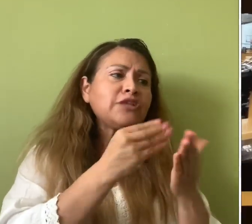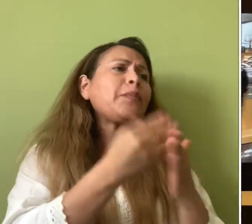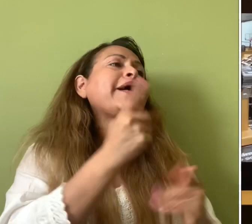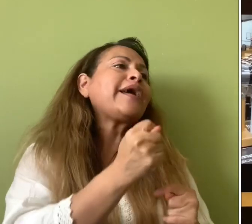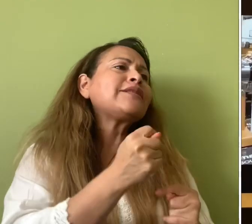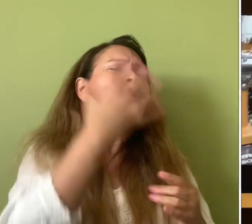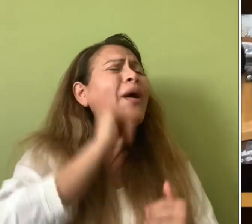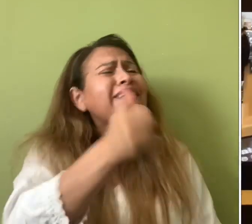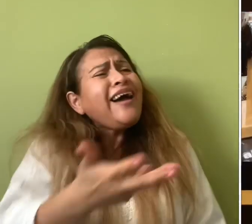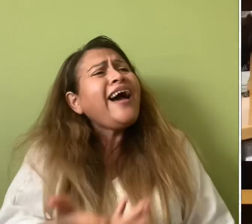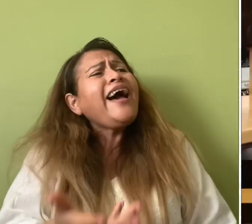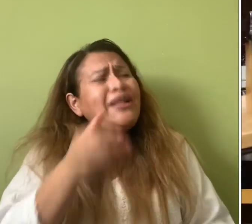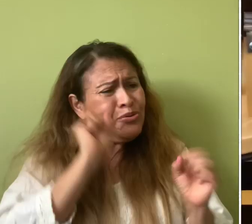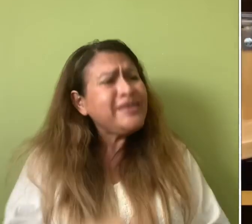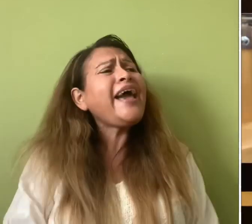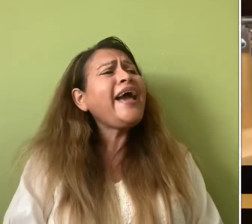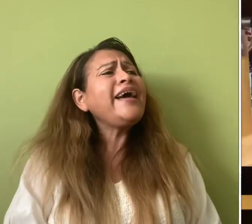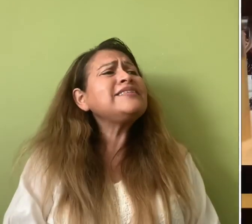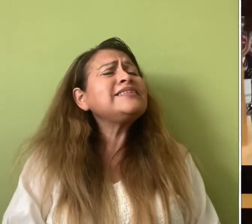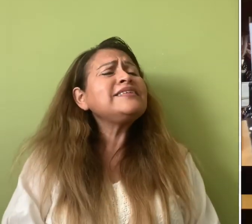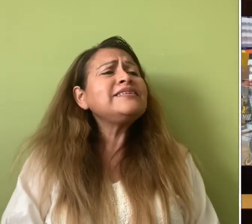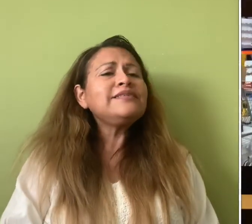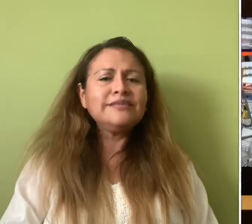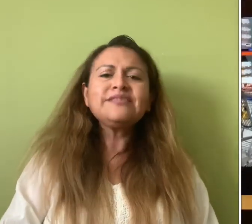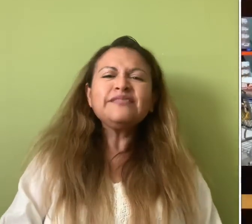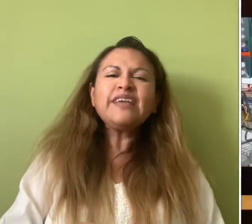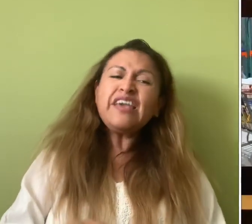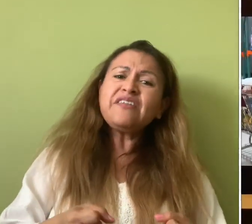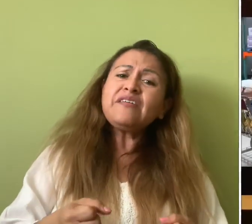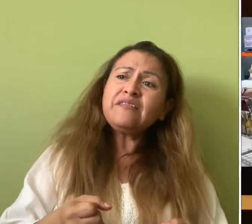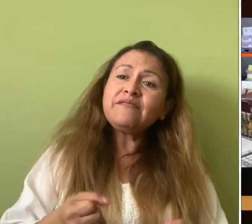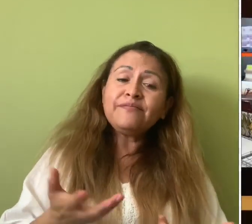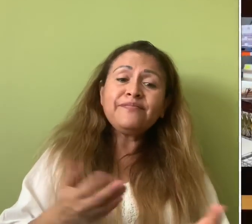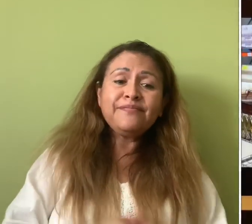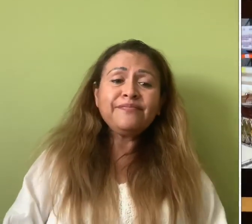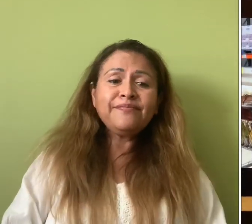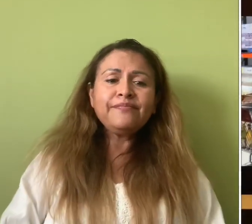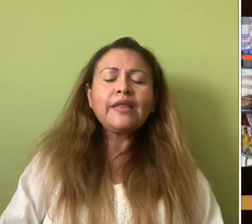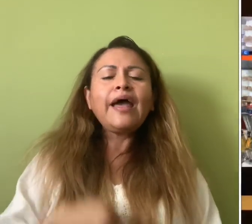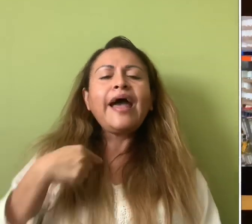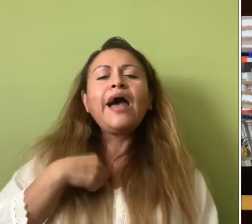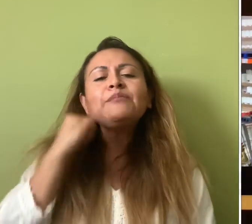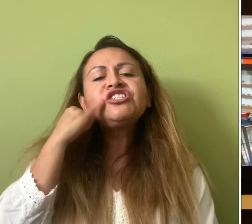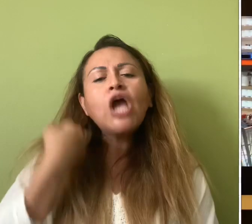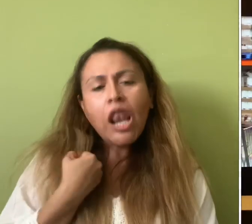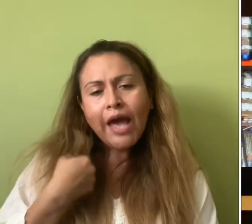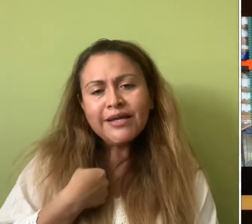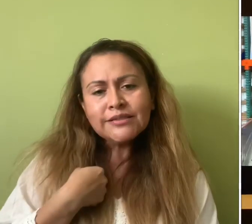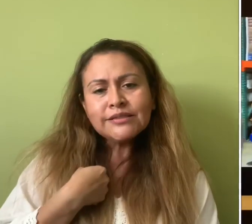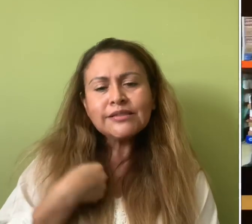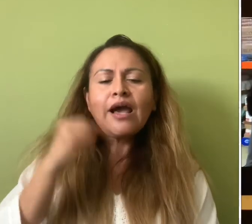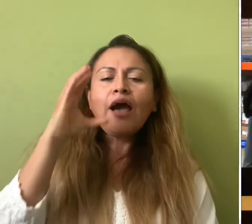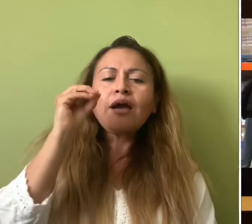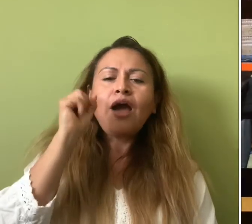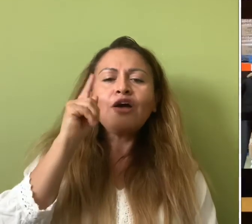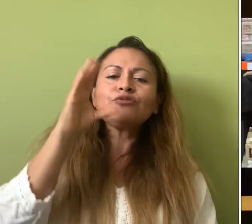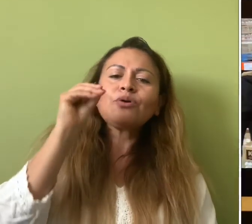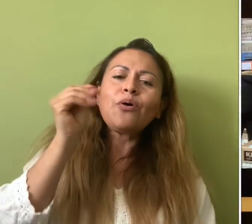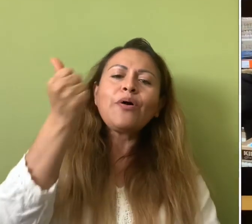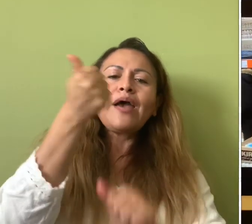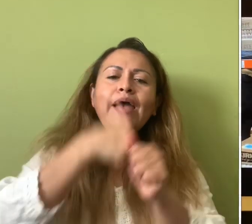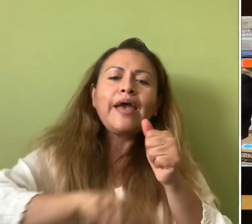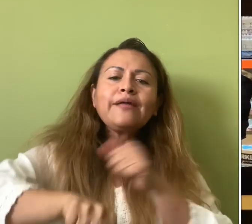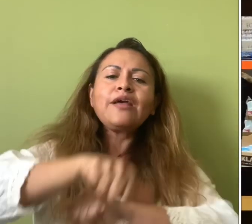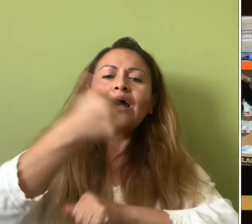It's a write-off, Bobby. Just do it. It's a write-off. I'm still jealous because Costco's every other part of the